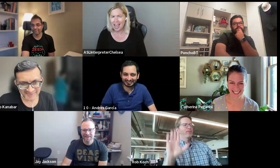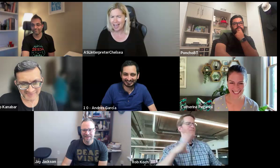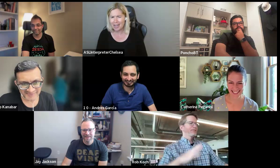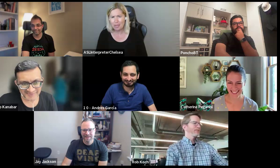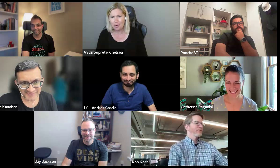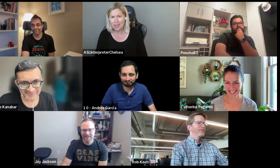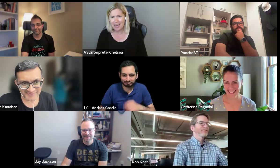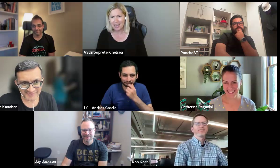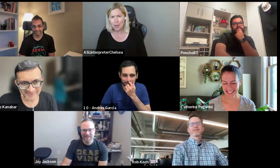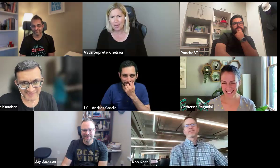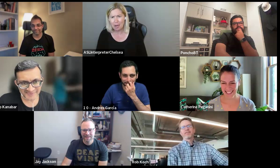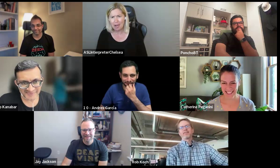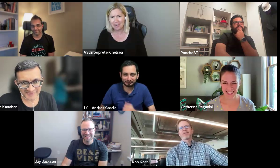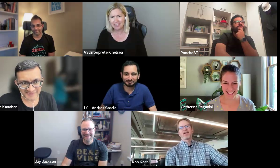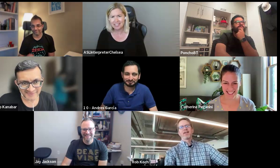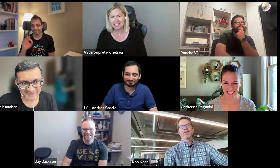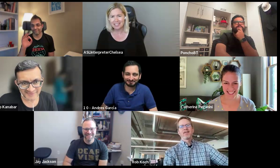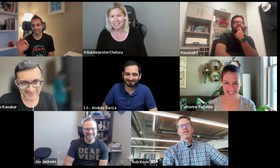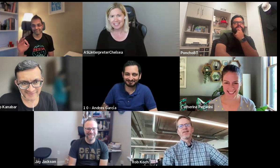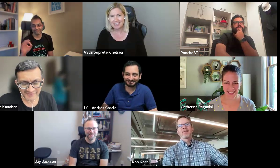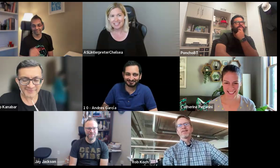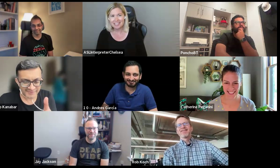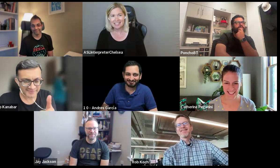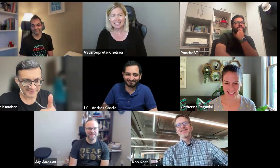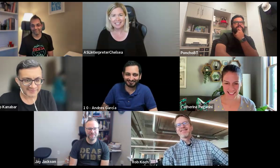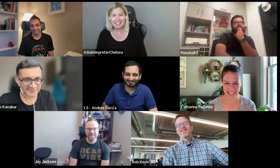Sorry, I had another meeting going on.